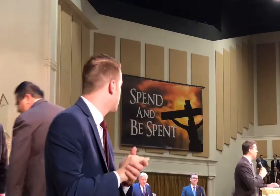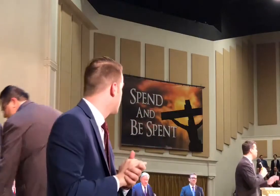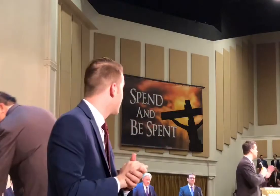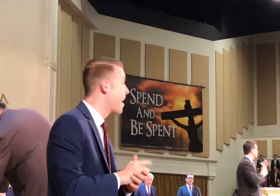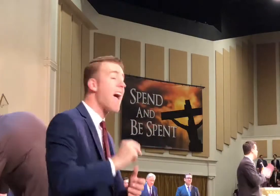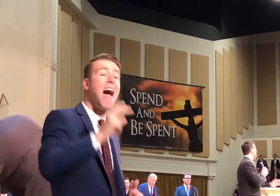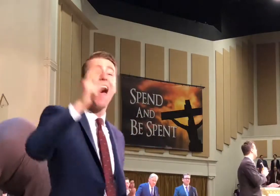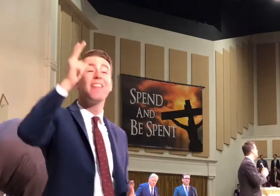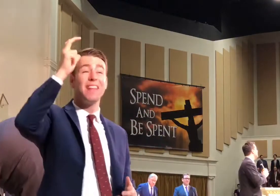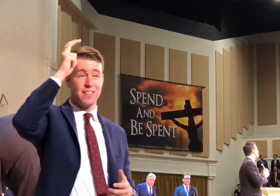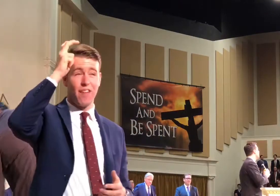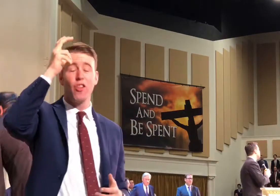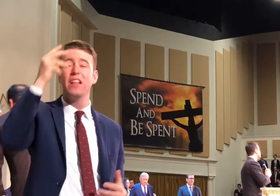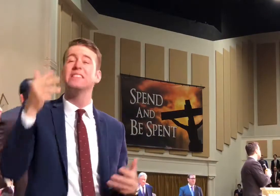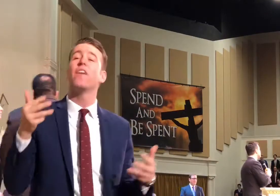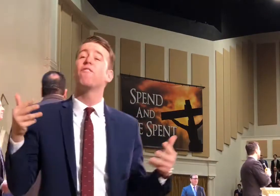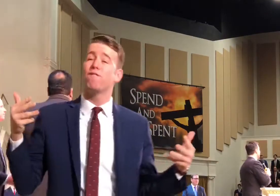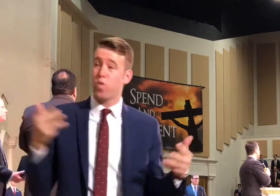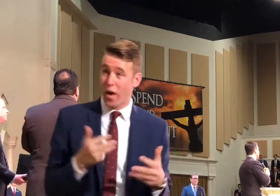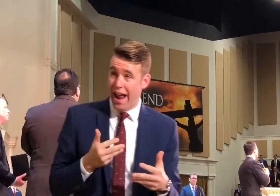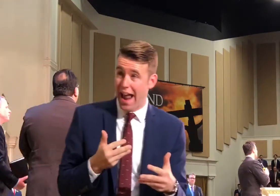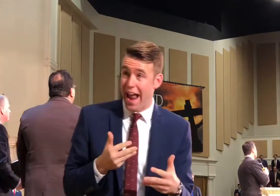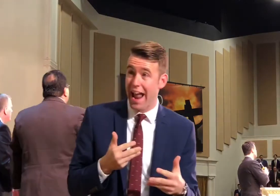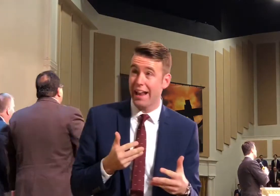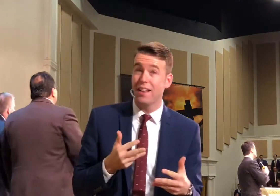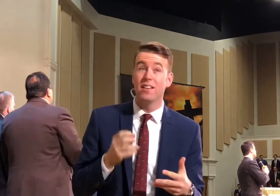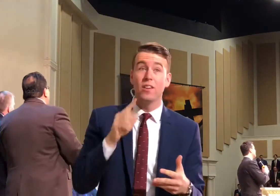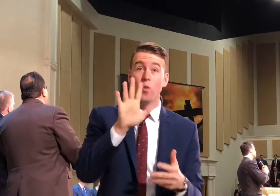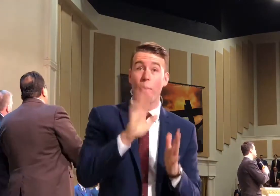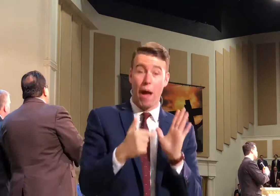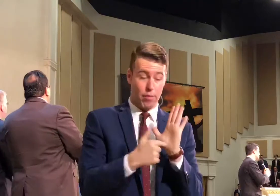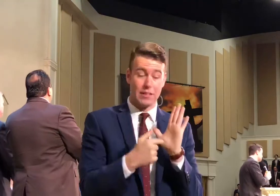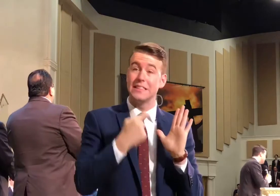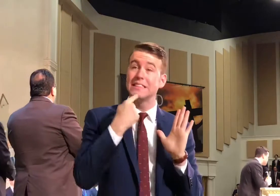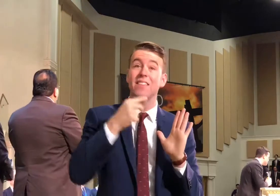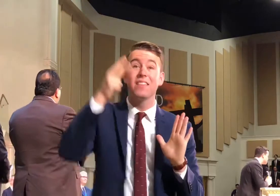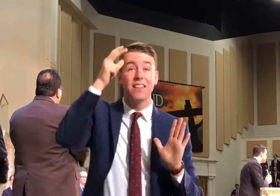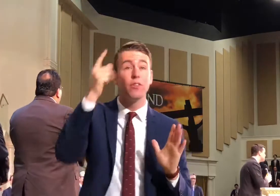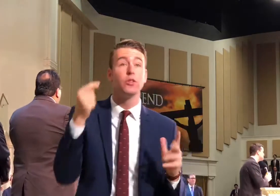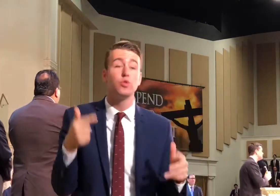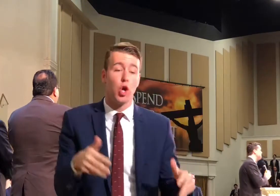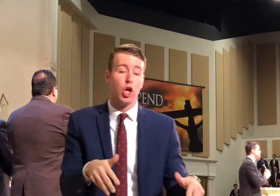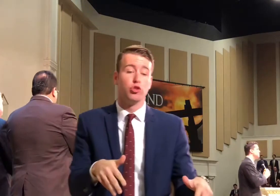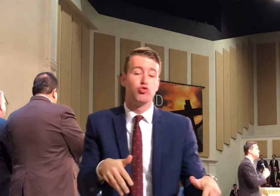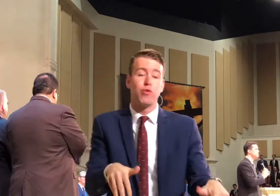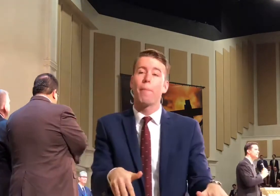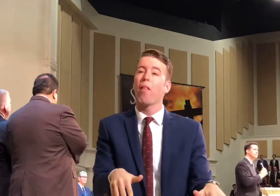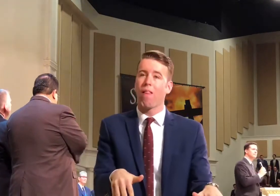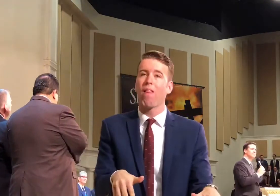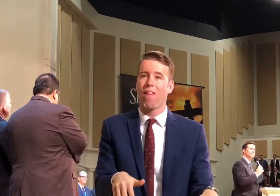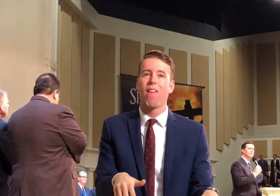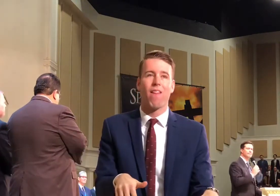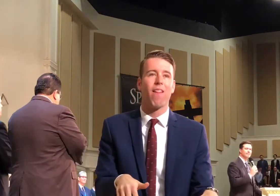And the devil's afraid, and your Bible says they tremble